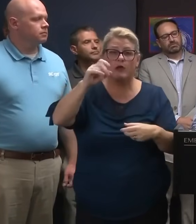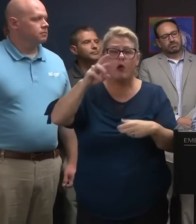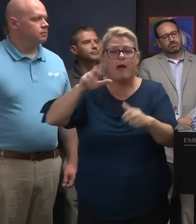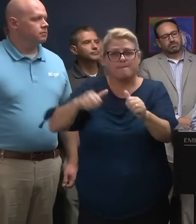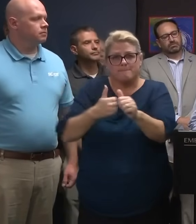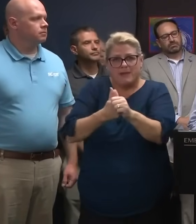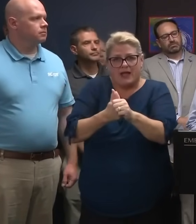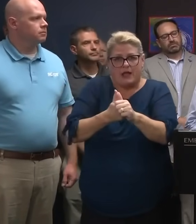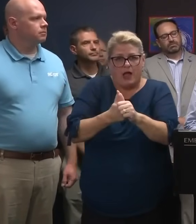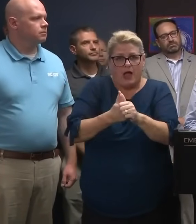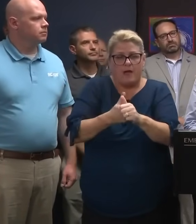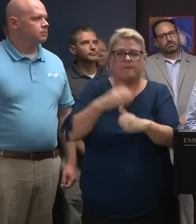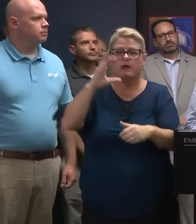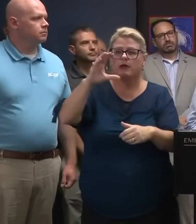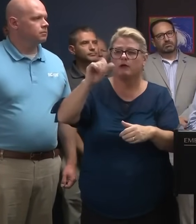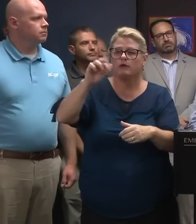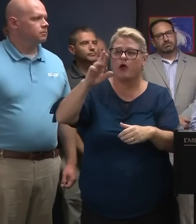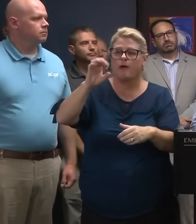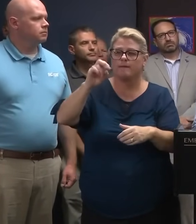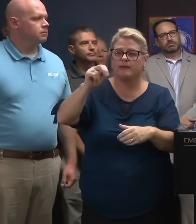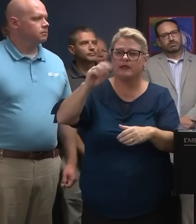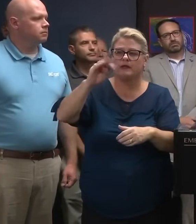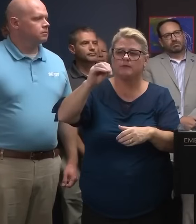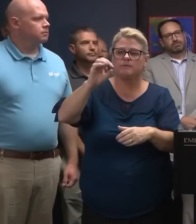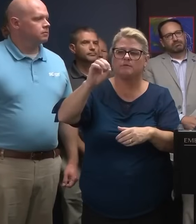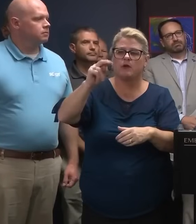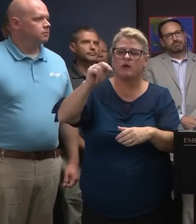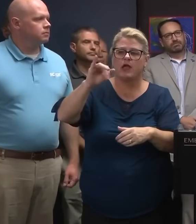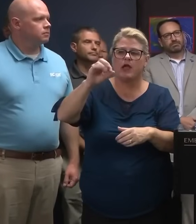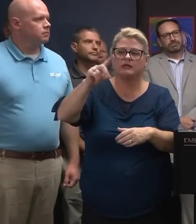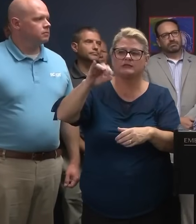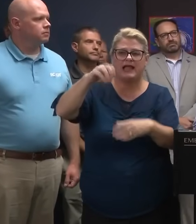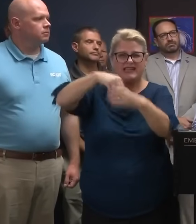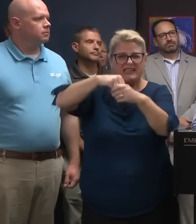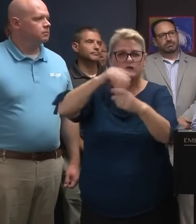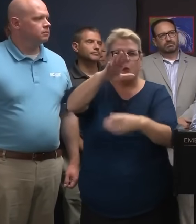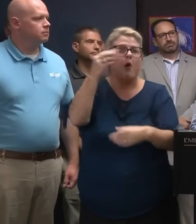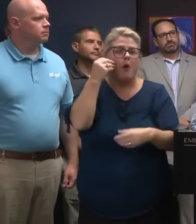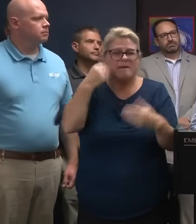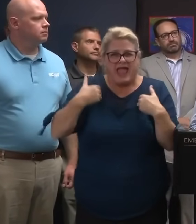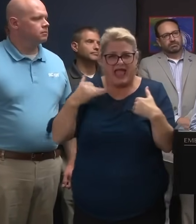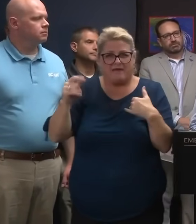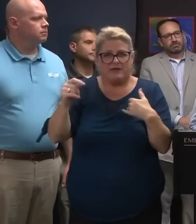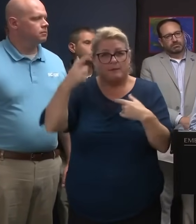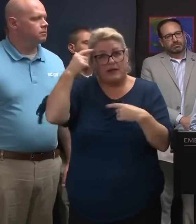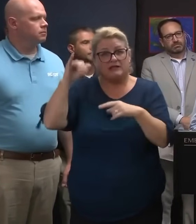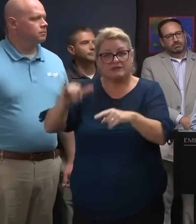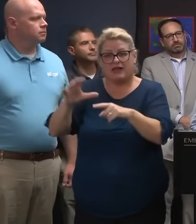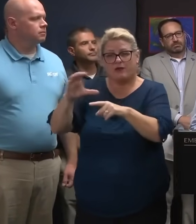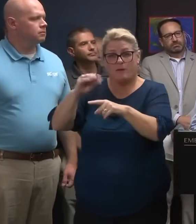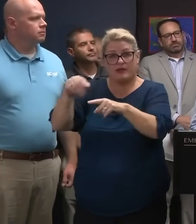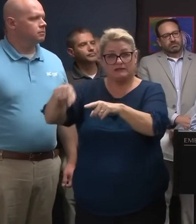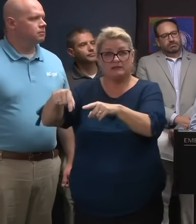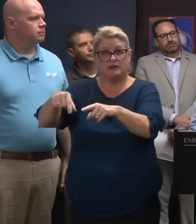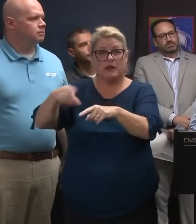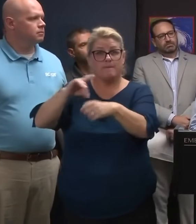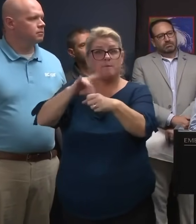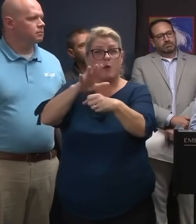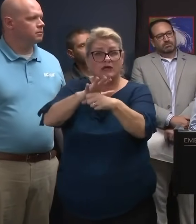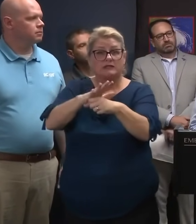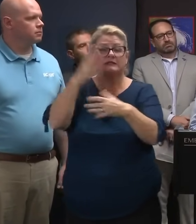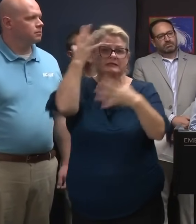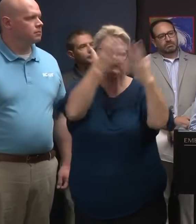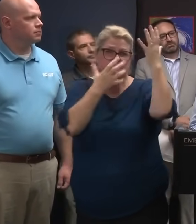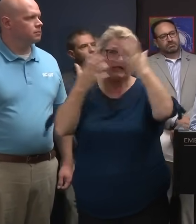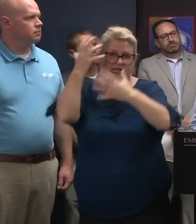backup carbon monoxide alarms in your home if possible. The effects of carbon monoxide poisoning are